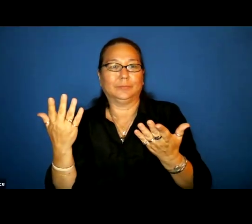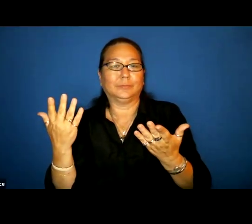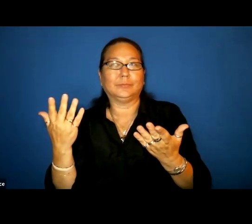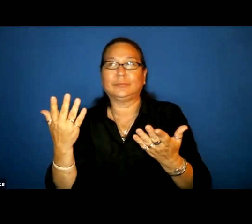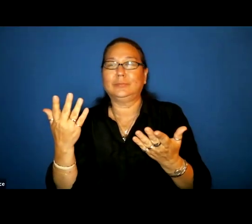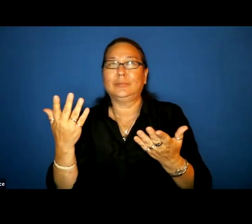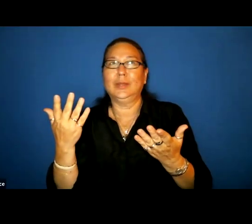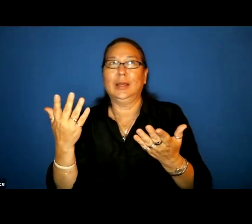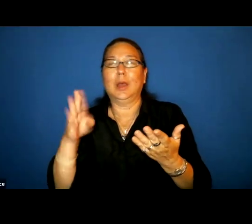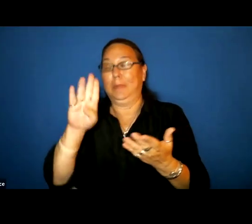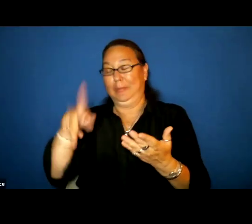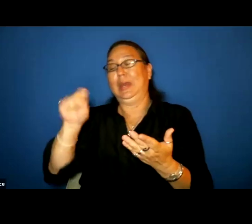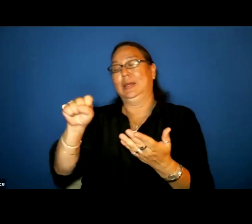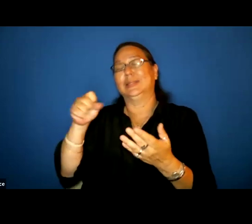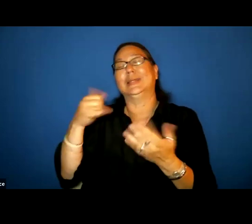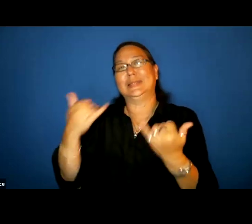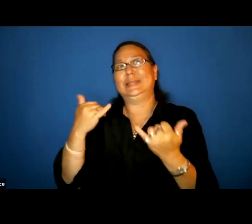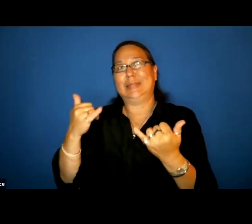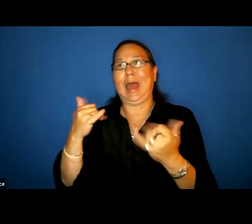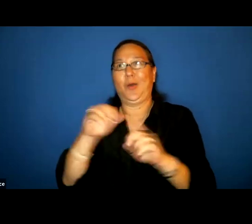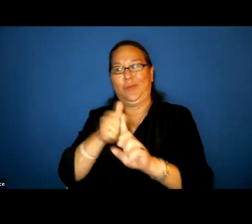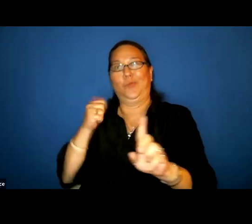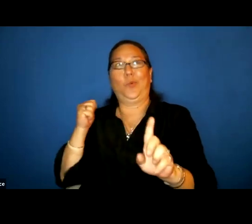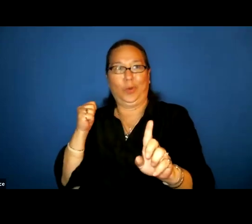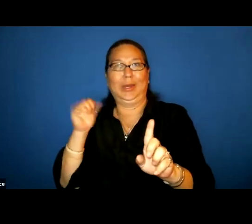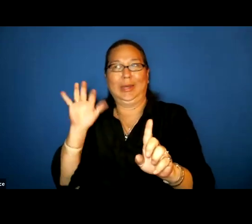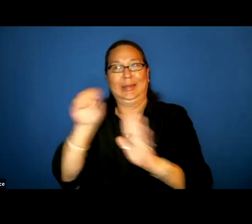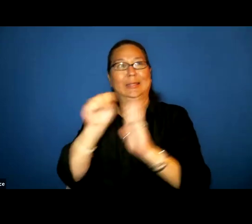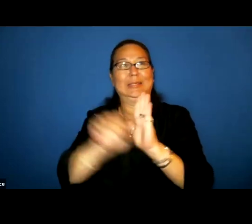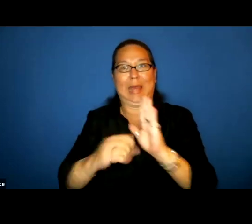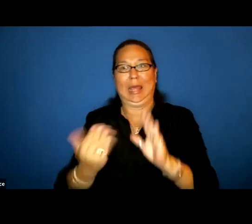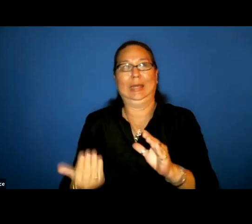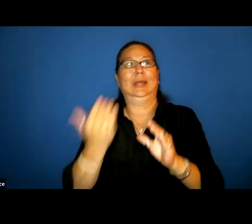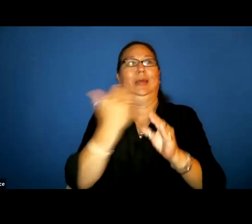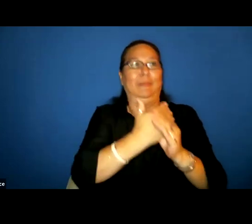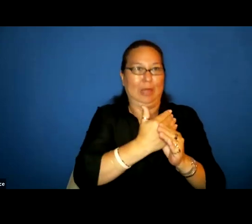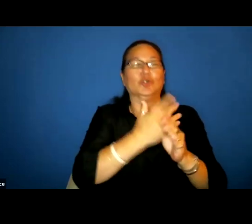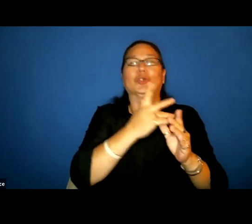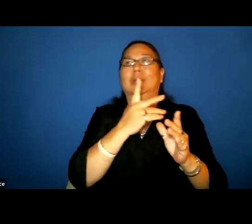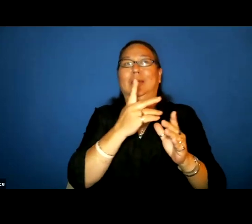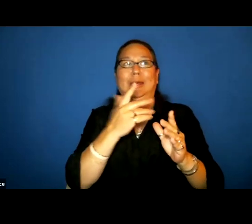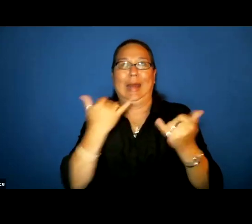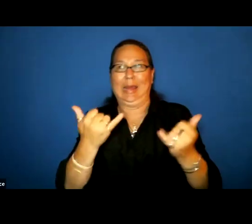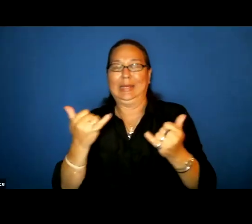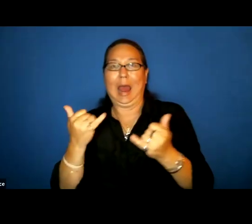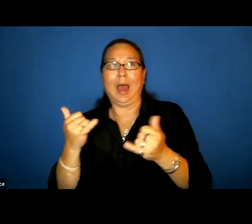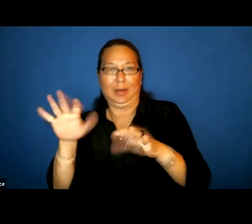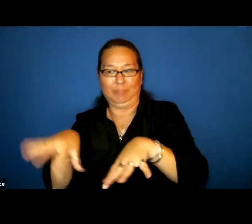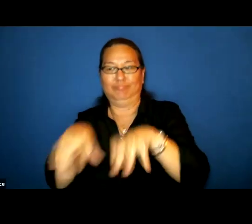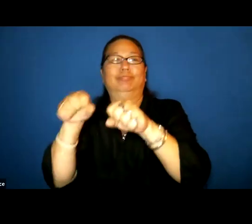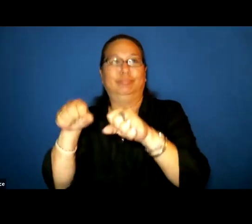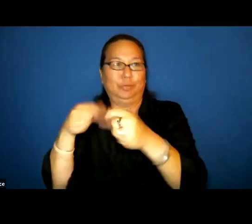intervention because of the huge advances in MCAS achievement and other measures that come directly from having these building blocks in place.